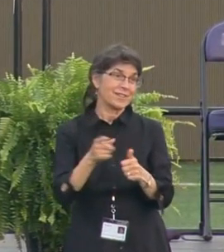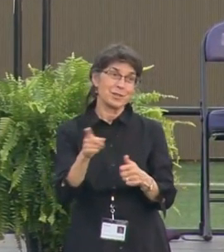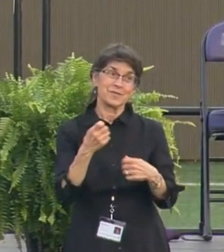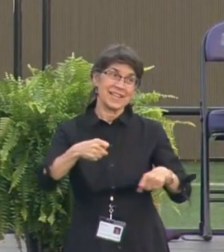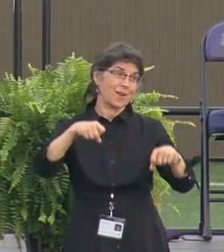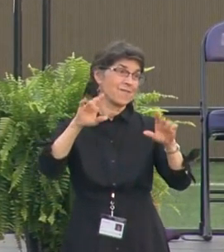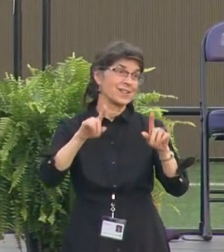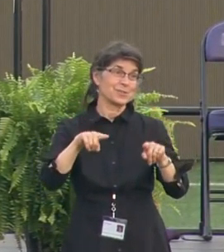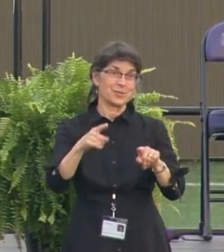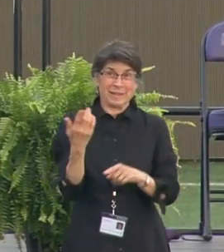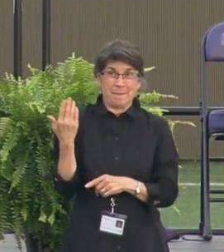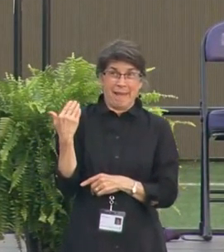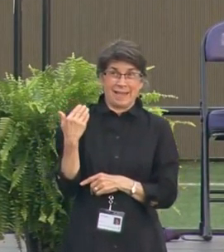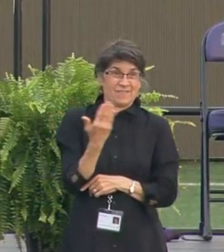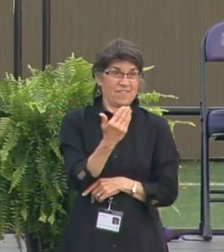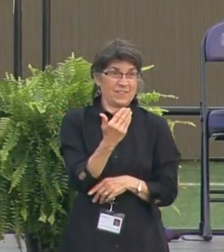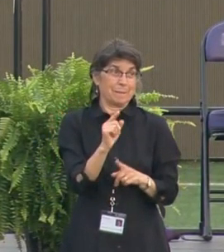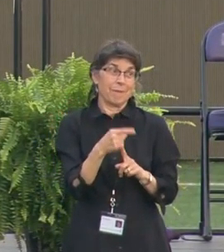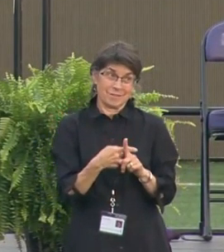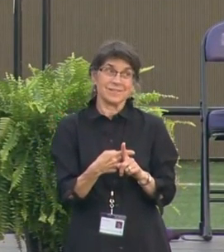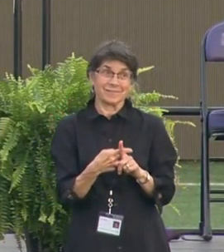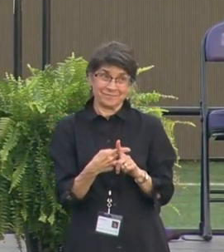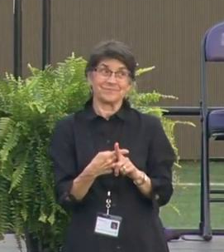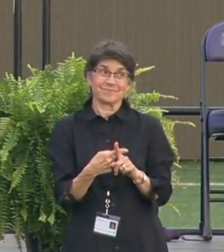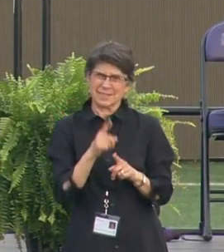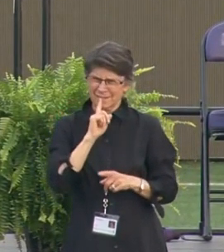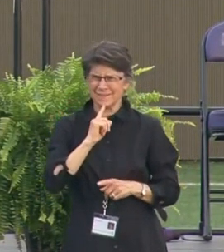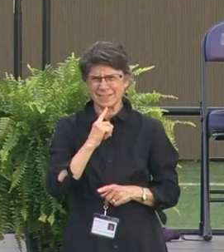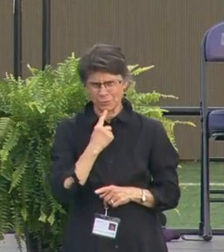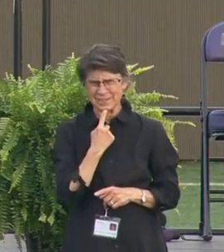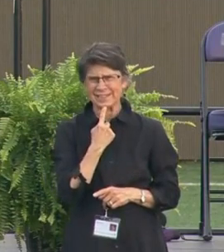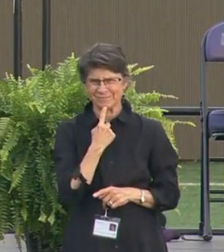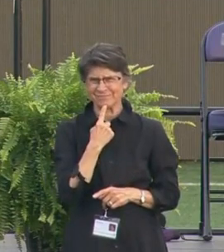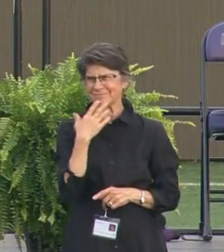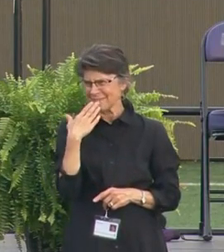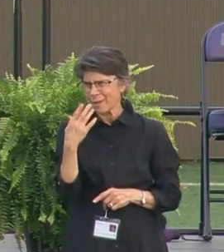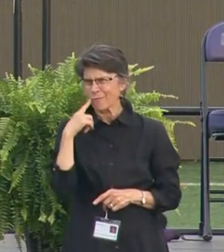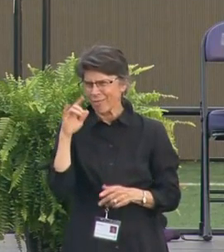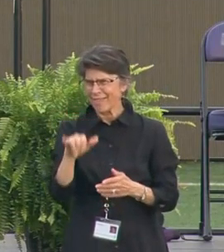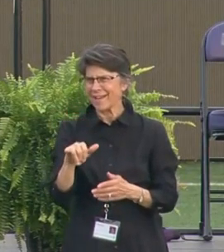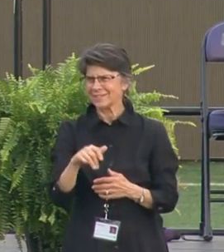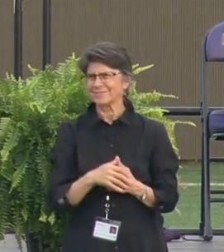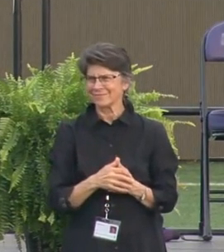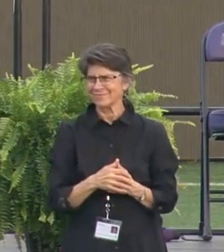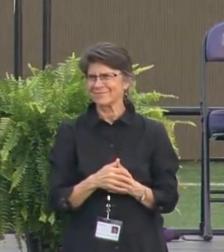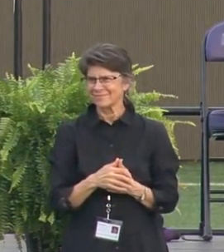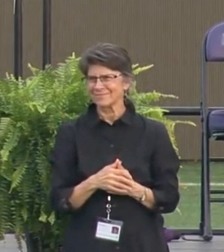over these past 15 months. And seriously, we need to thank you for that.